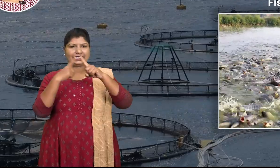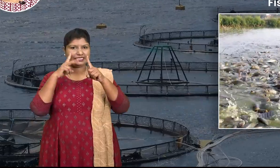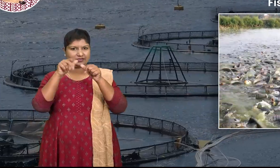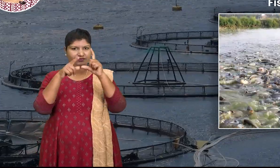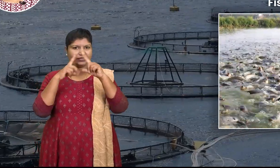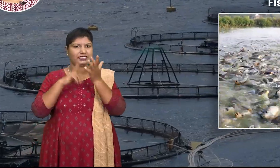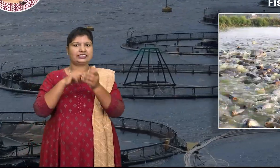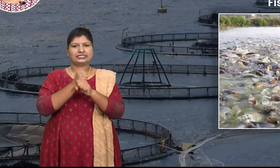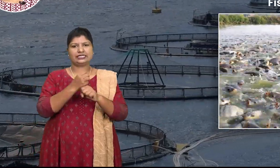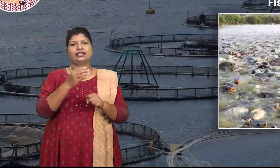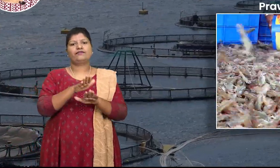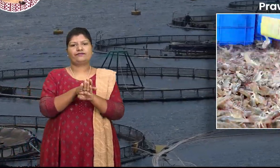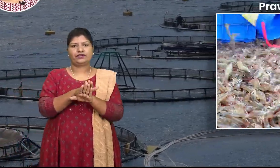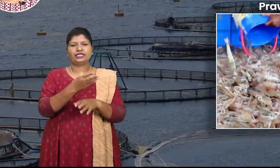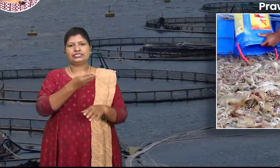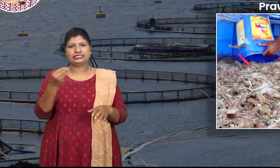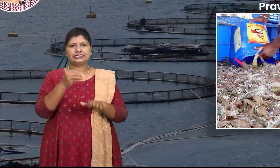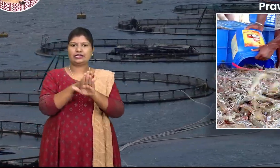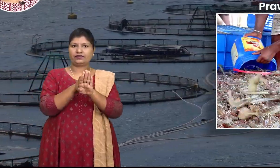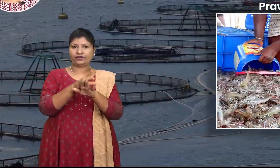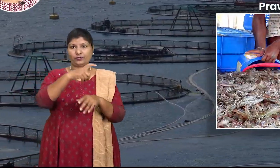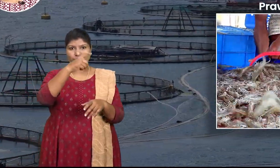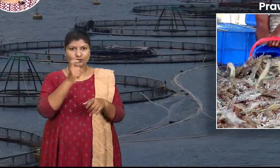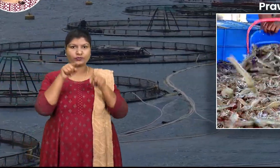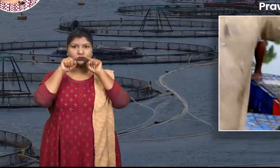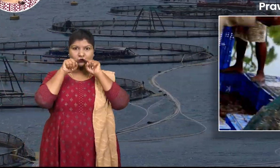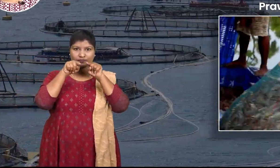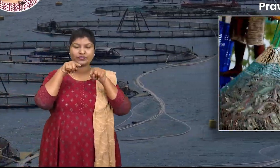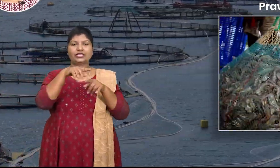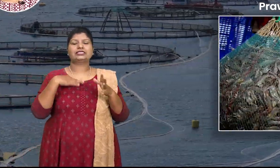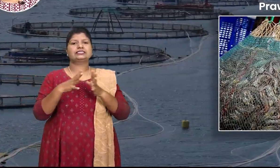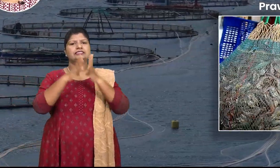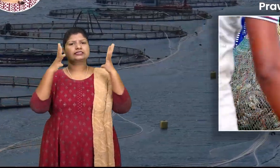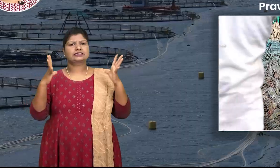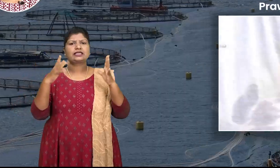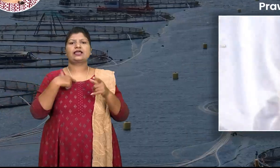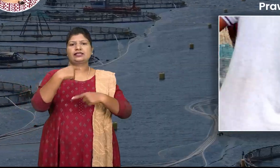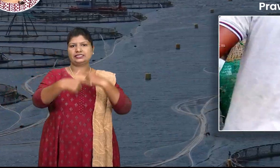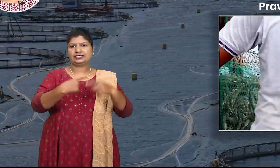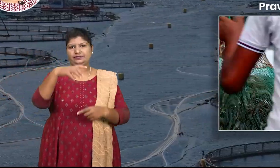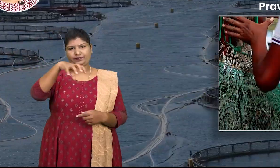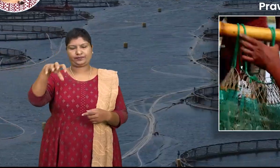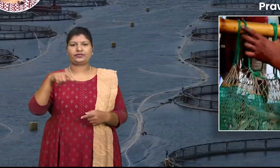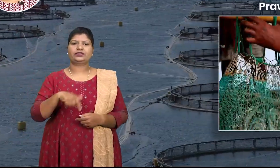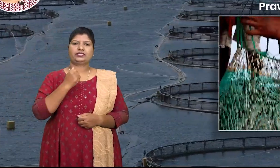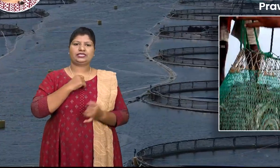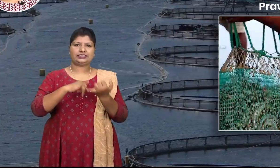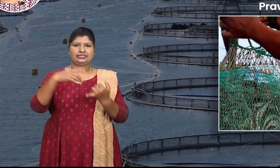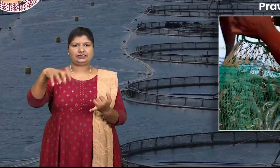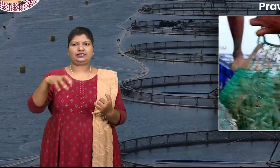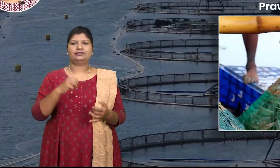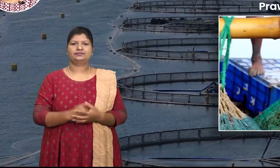Cultivating fish and prawns is a large-scale industry in our state.